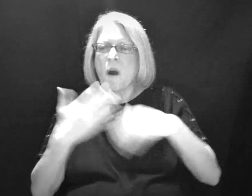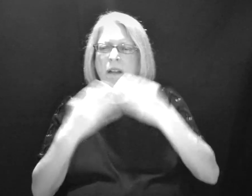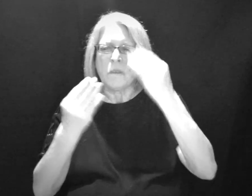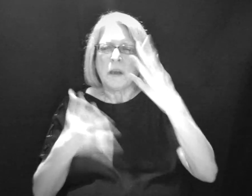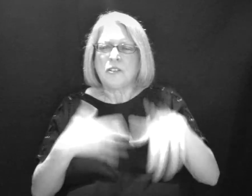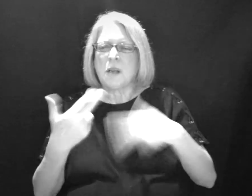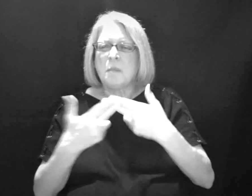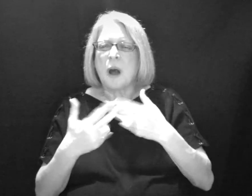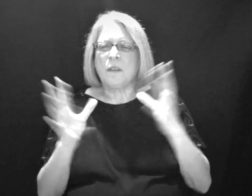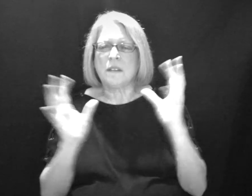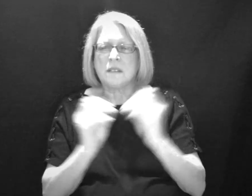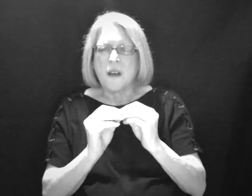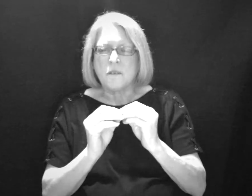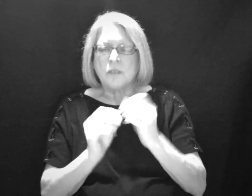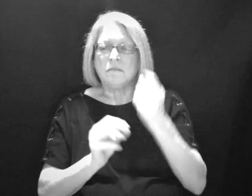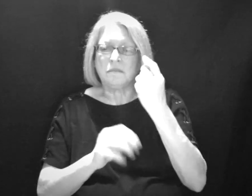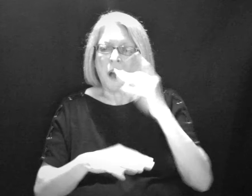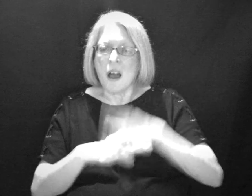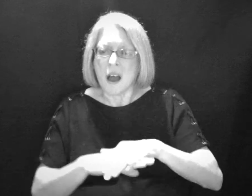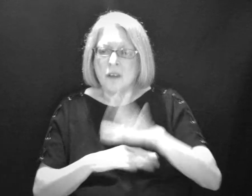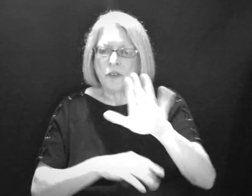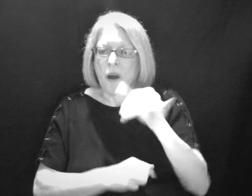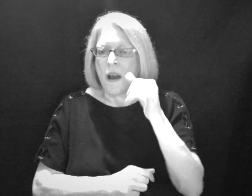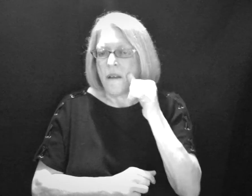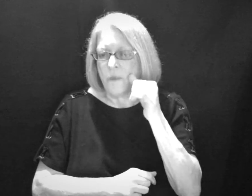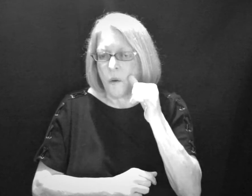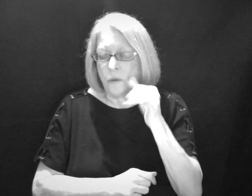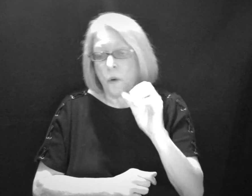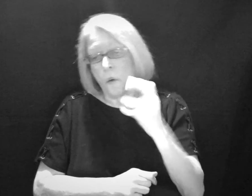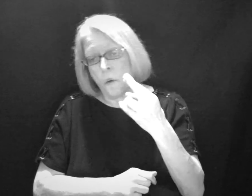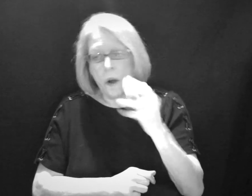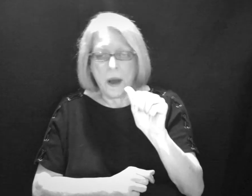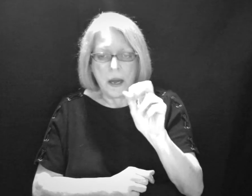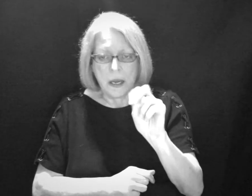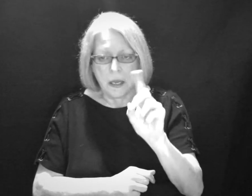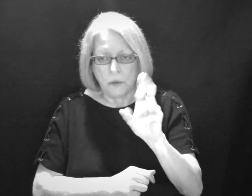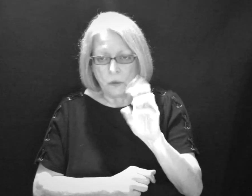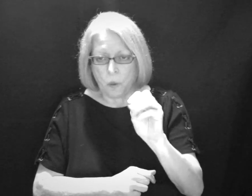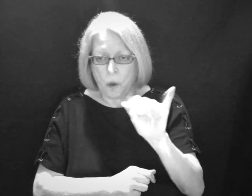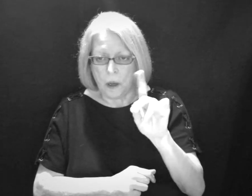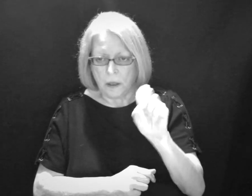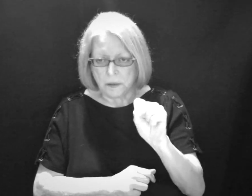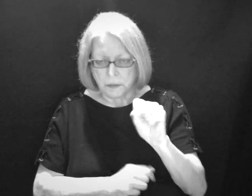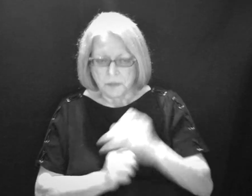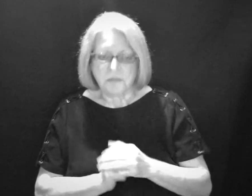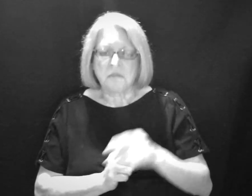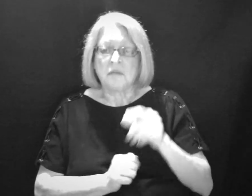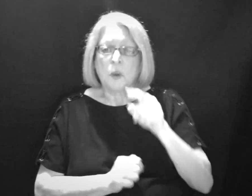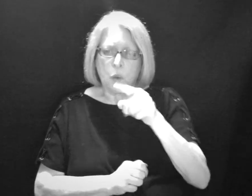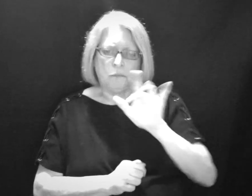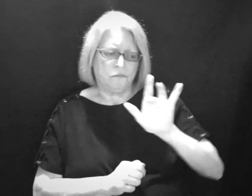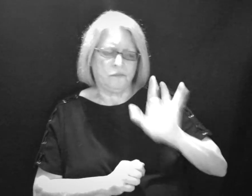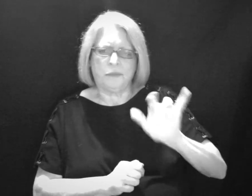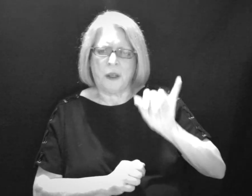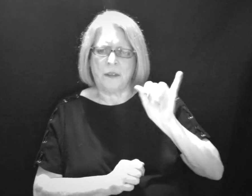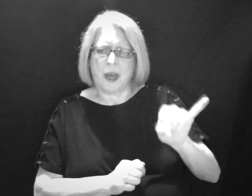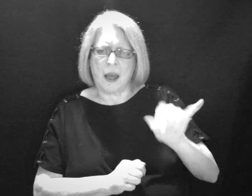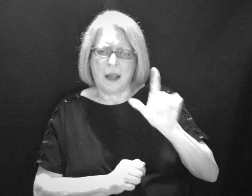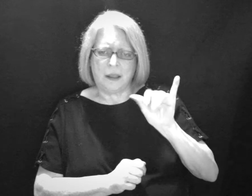look amazing. So let's make it look amazing by going to Customize. We now have that new Google Font Control. If we click